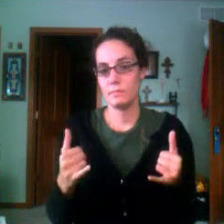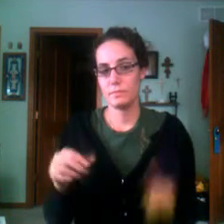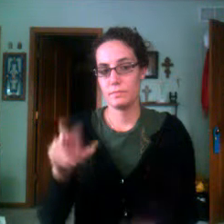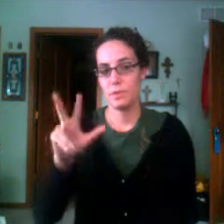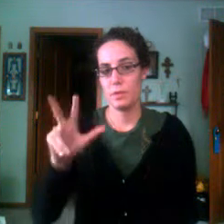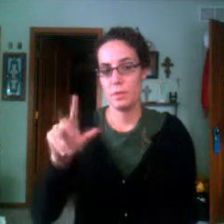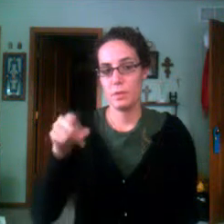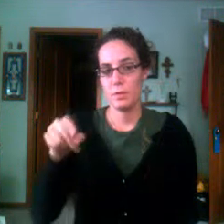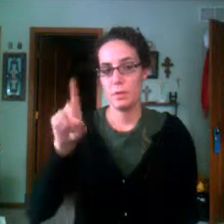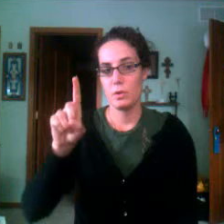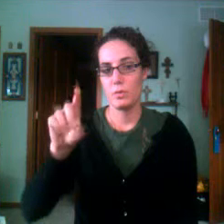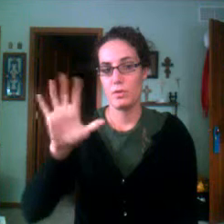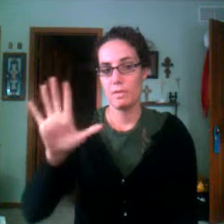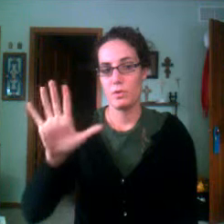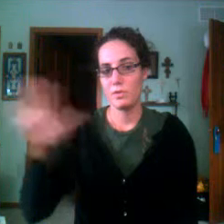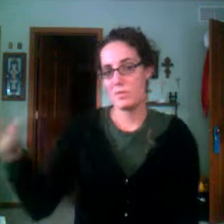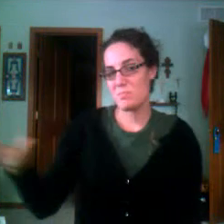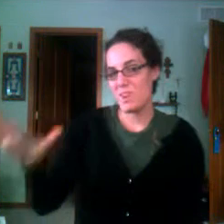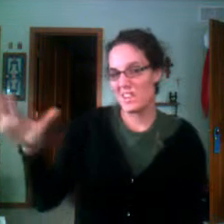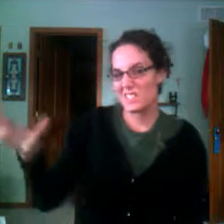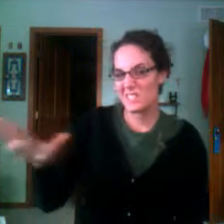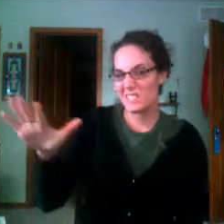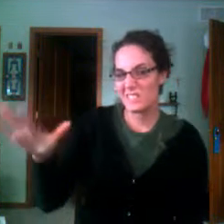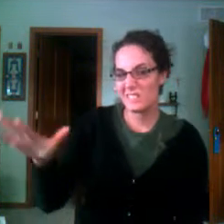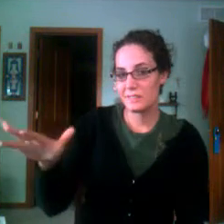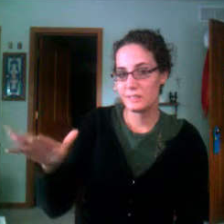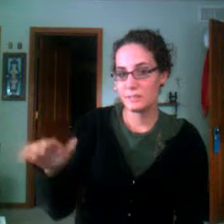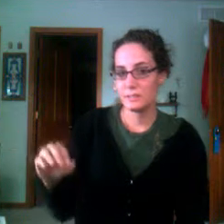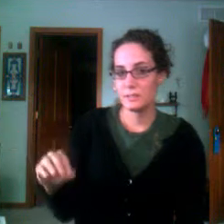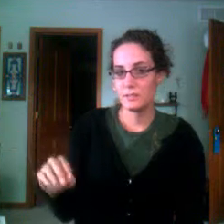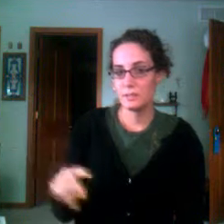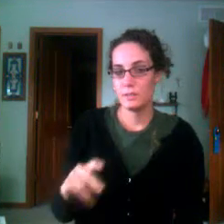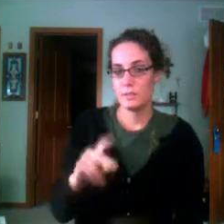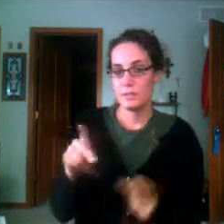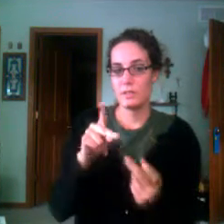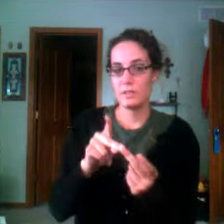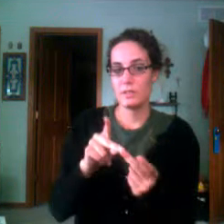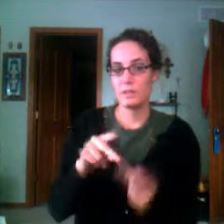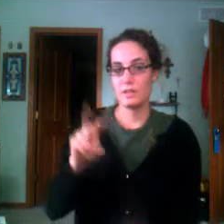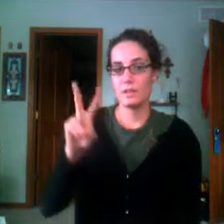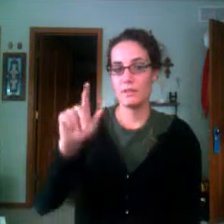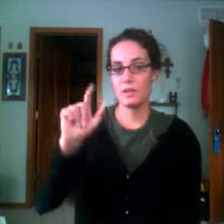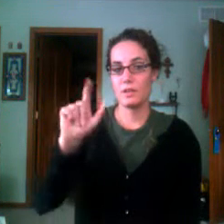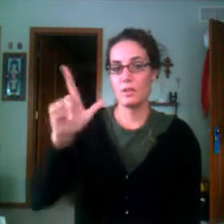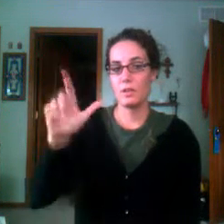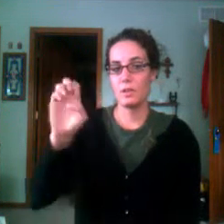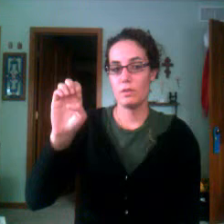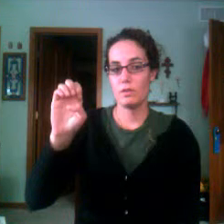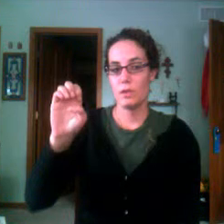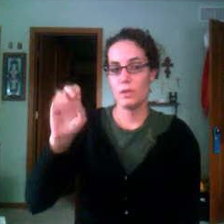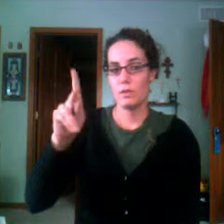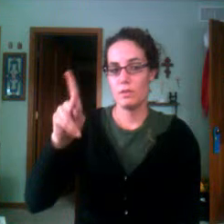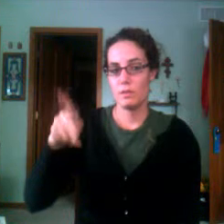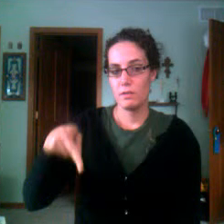just an approximation, right? I want to say that's really the exact value of pi. So actually, irrational numbers can be represented